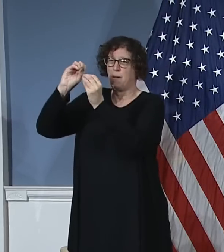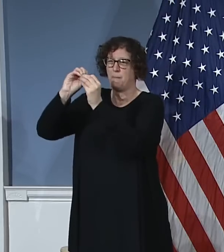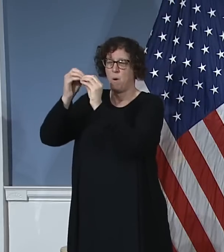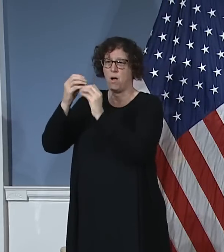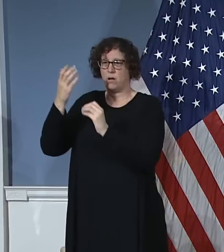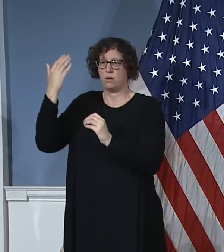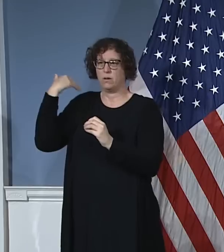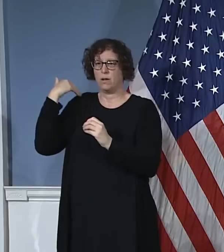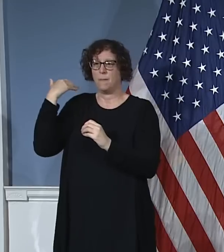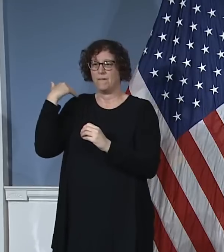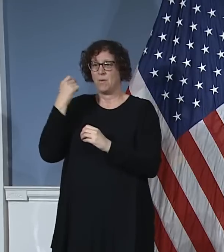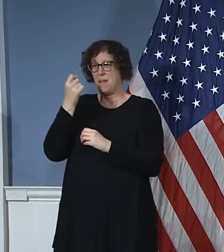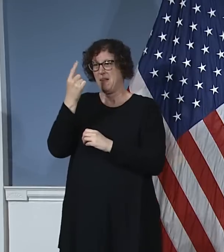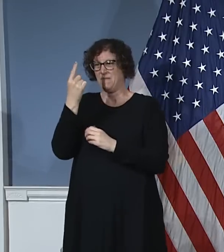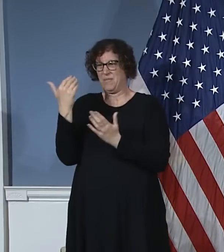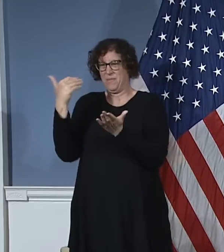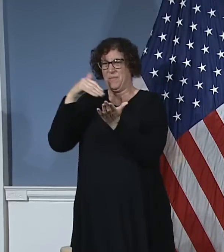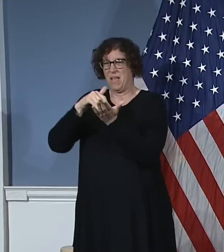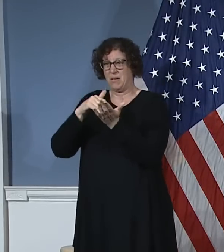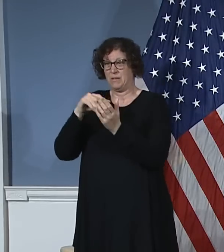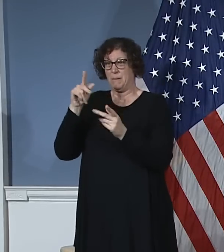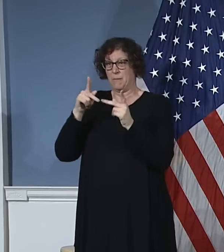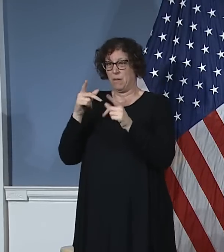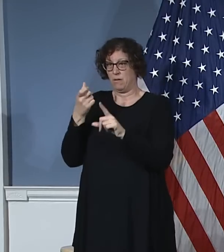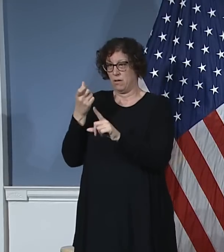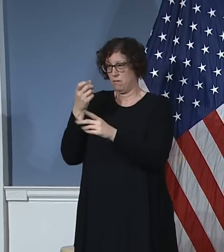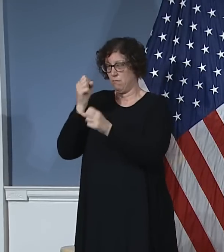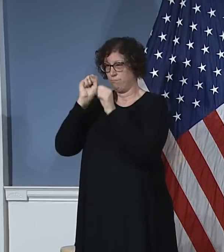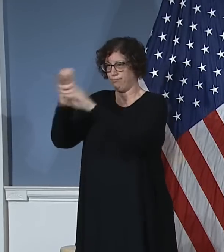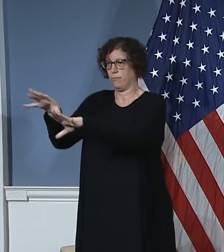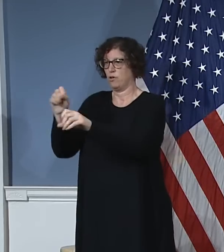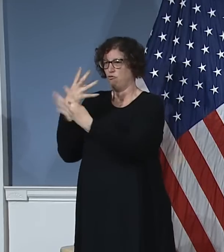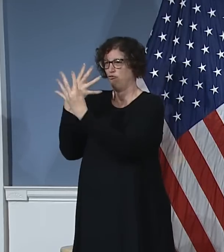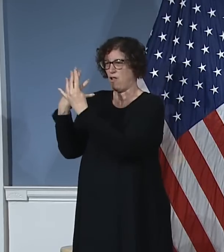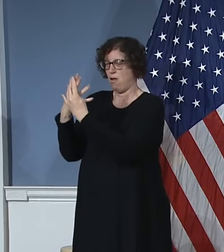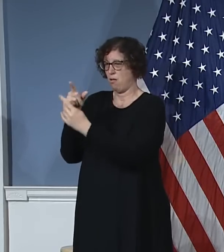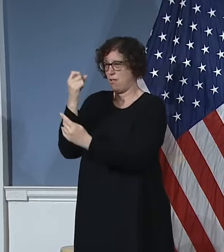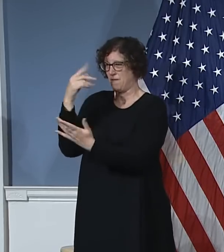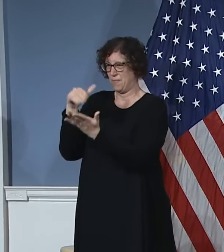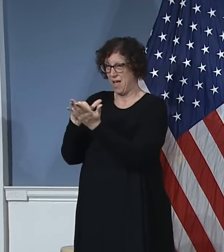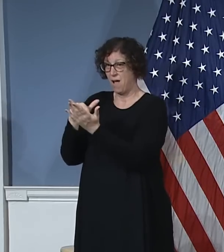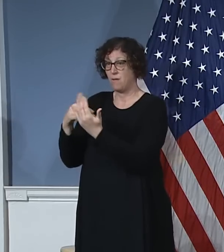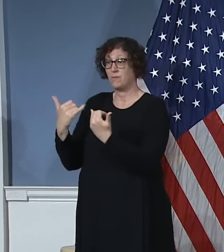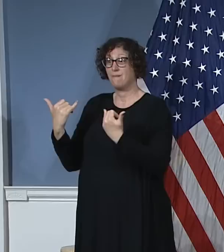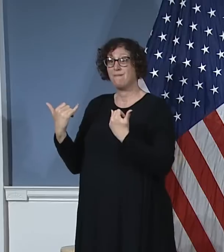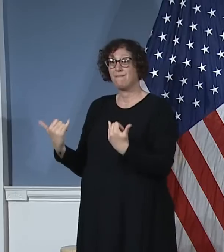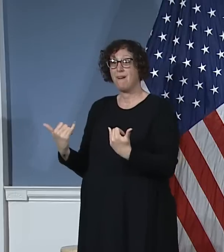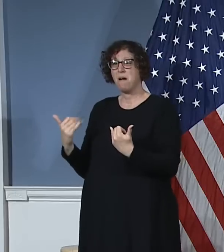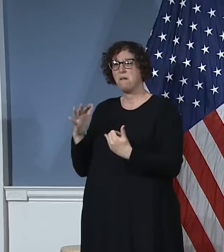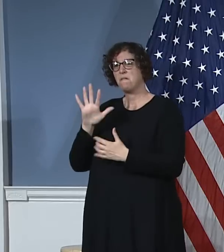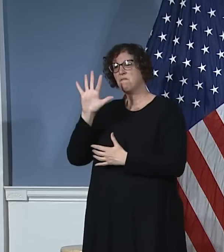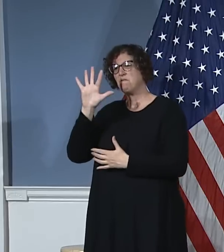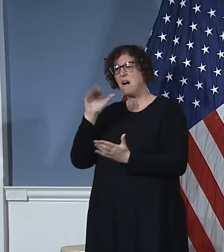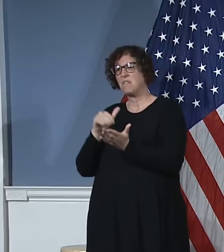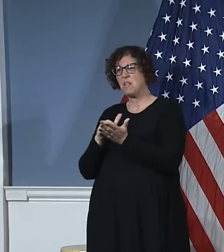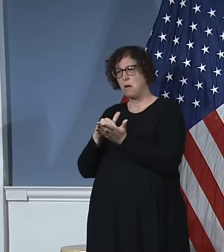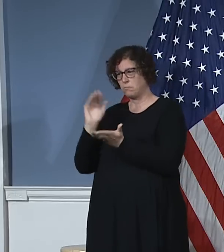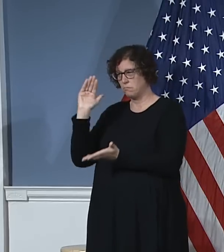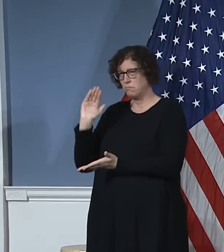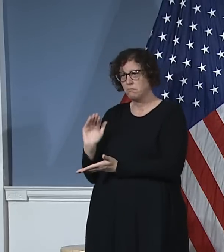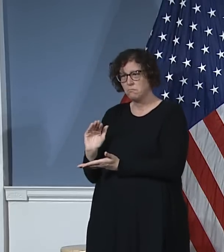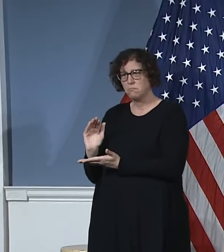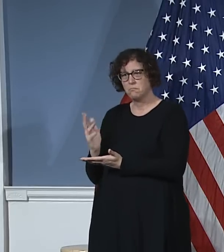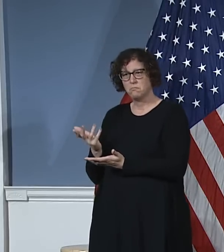5,000 and 5,500. And we do think we'll be in a position very soon to start acting on hundreds of